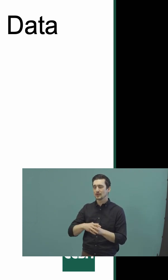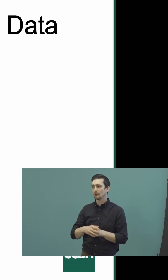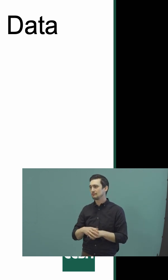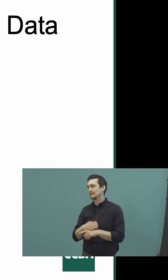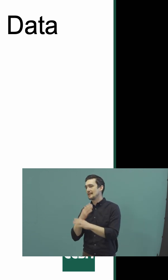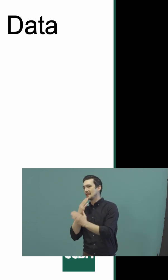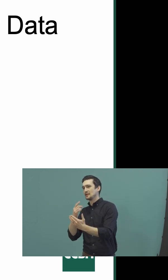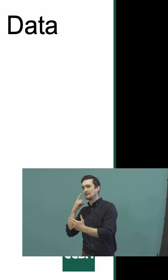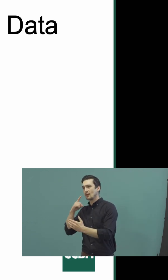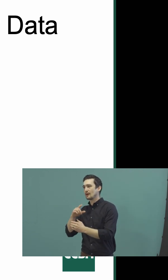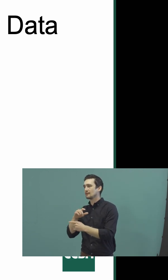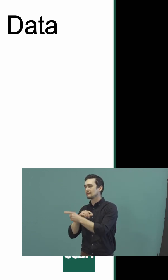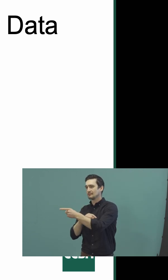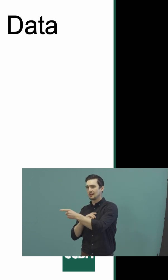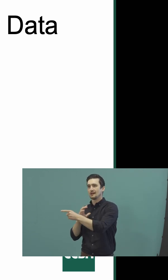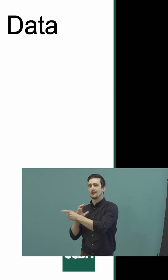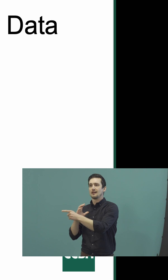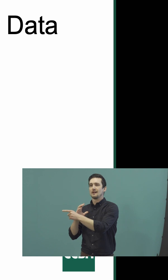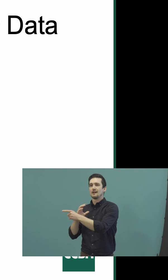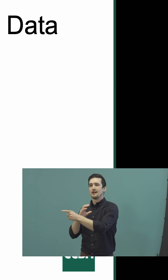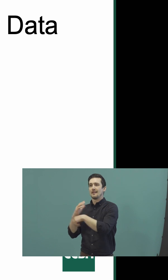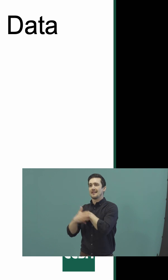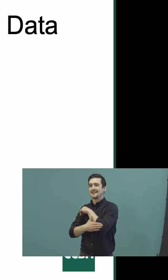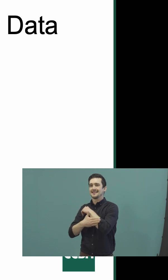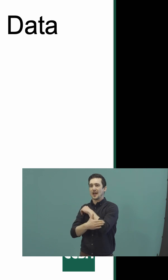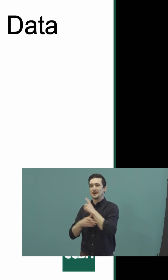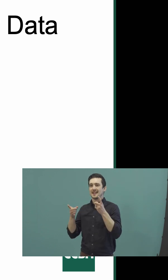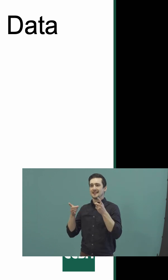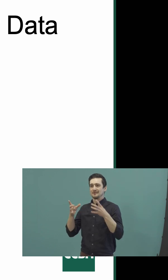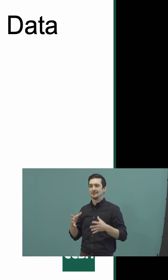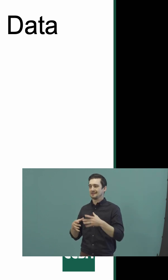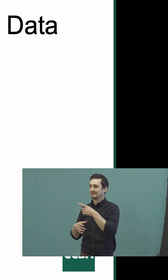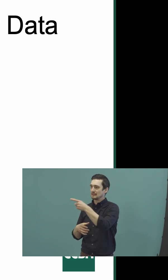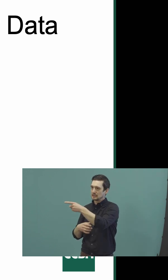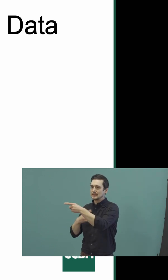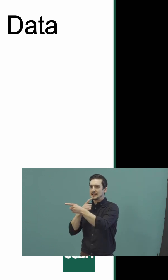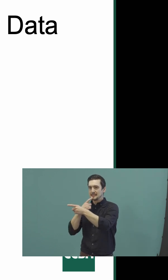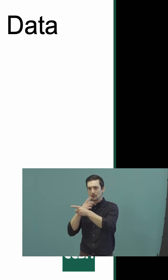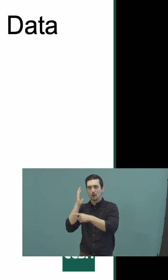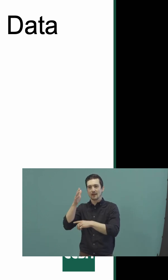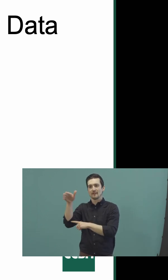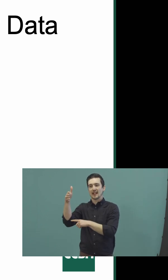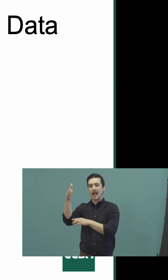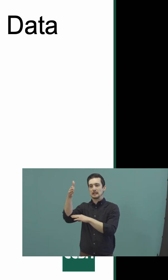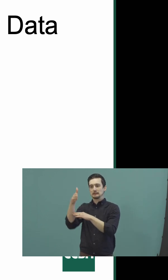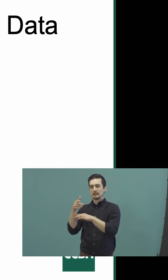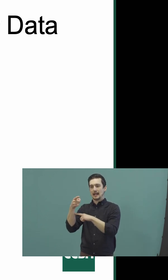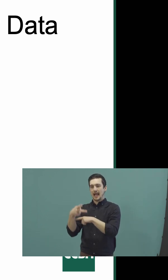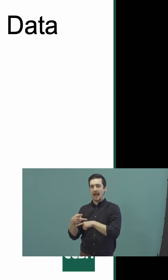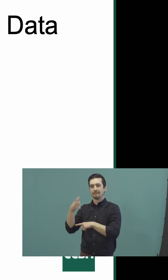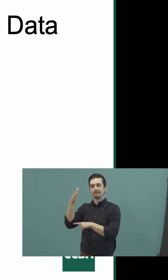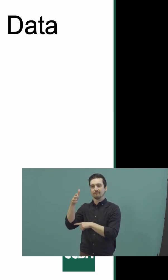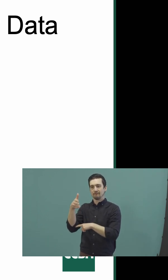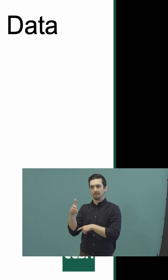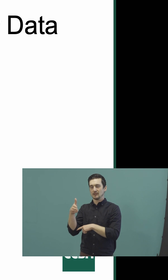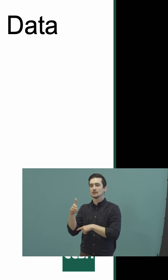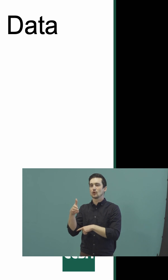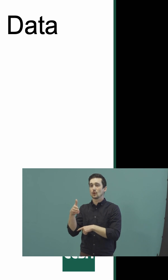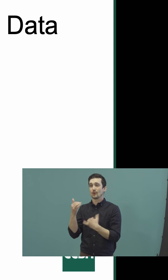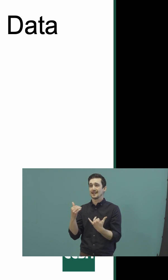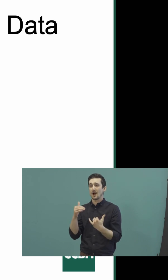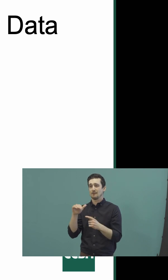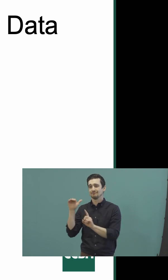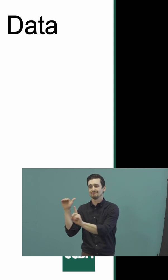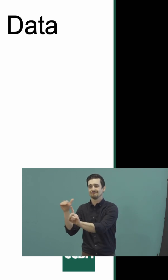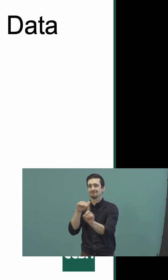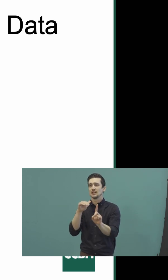recognizing these individuals through flying our flags at half-staff. But I would just really ask that everyone in our